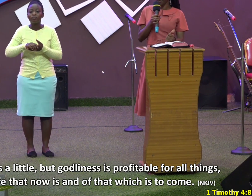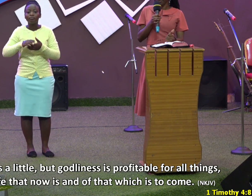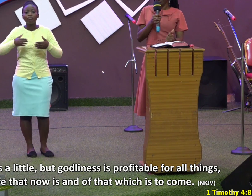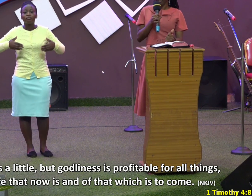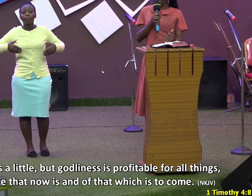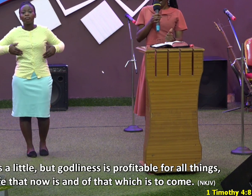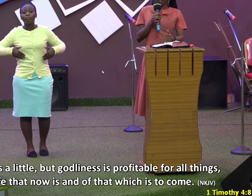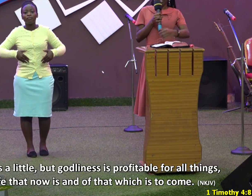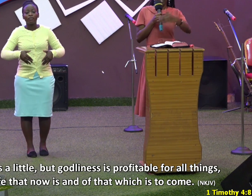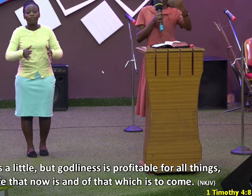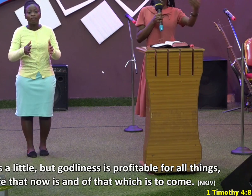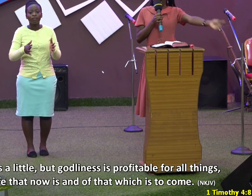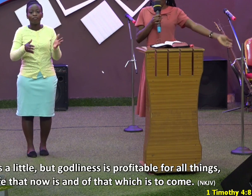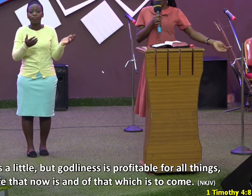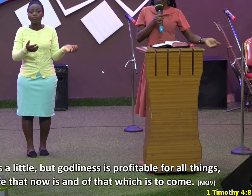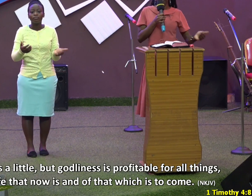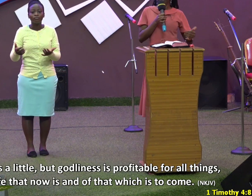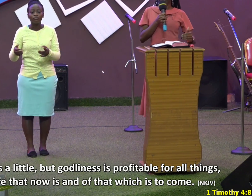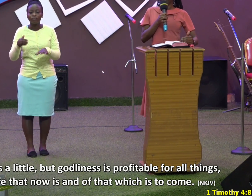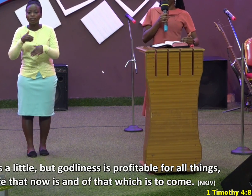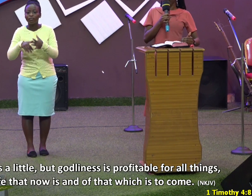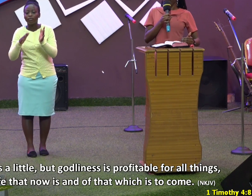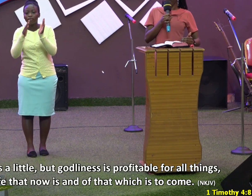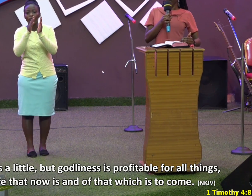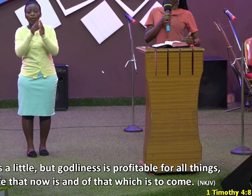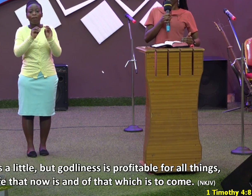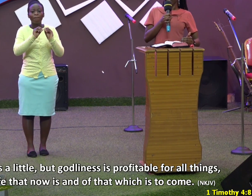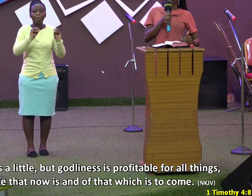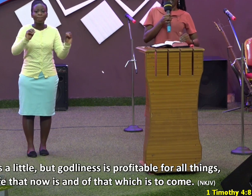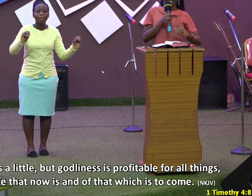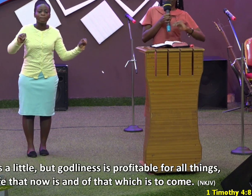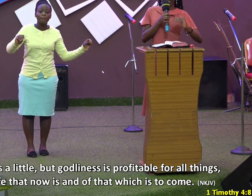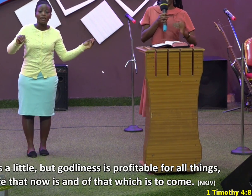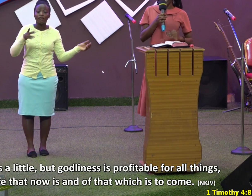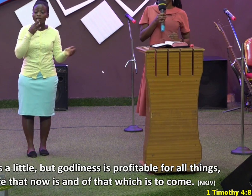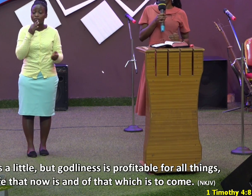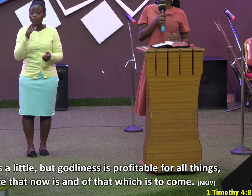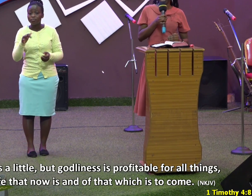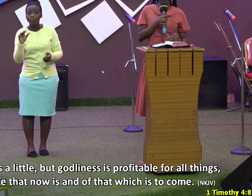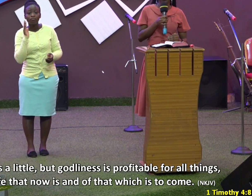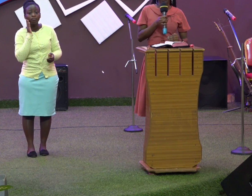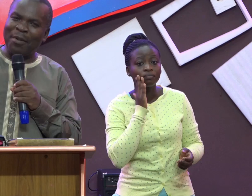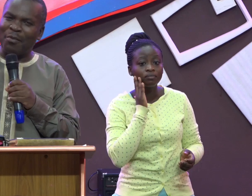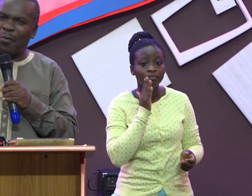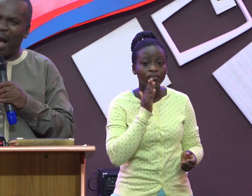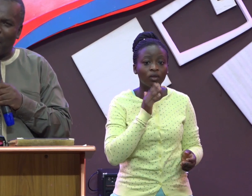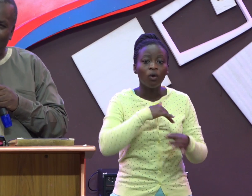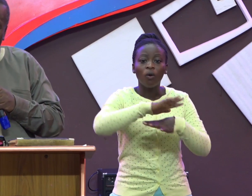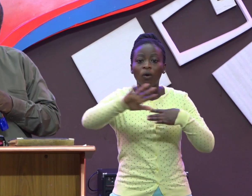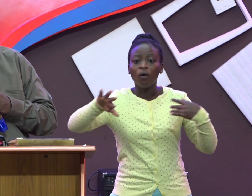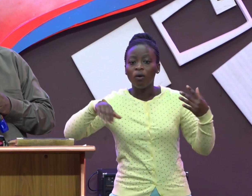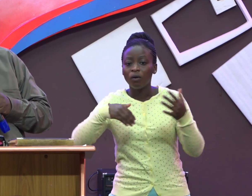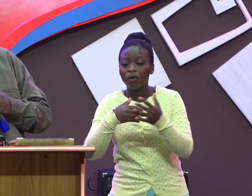children. And just there in a home. Talina luzungu lwonna lwayogera. She doesn't speak any English. Byonna birimu